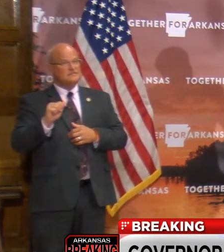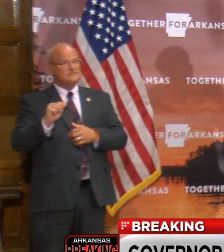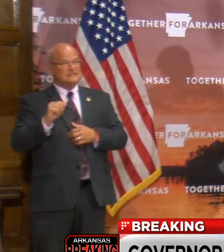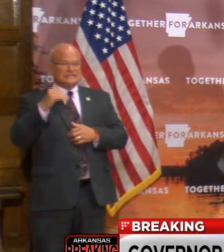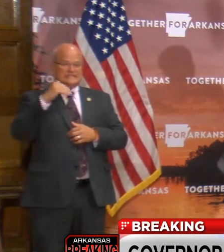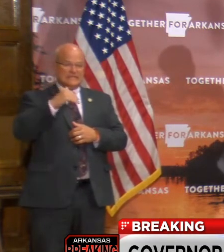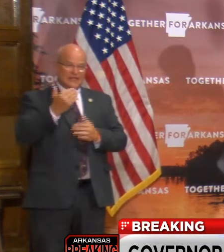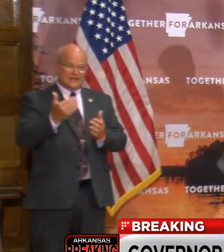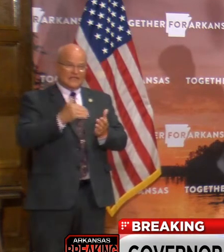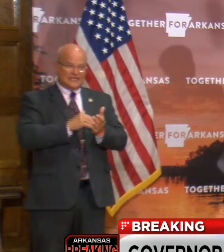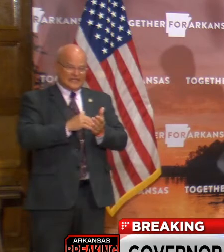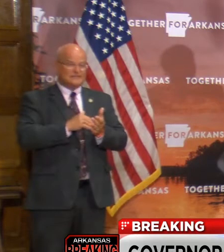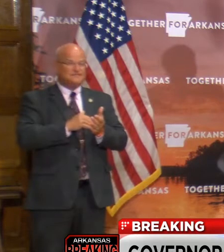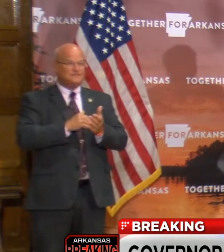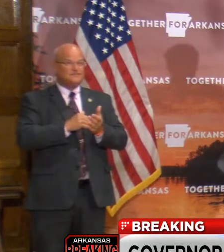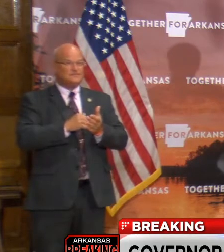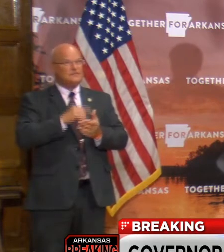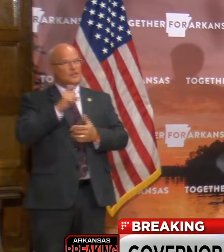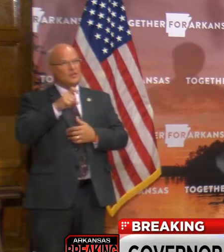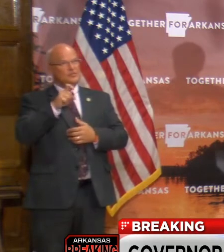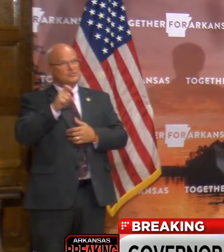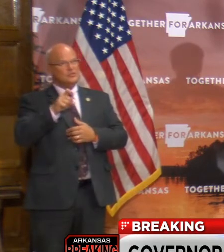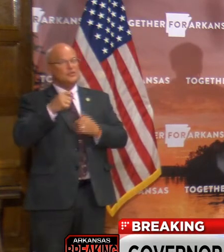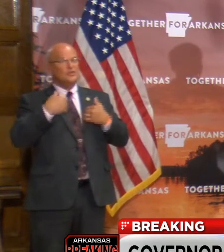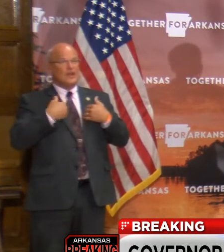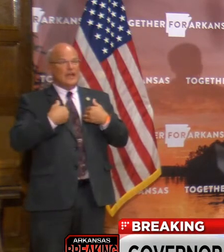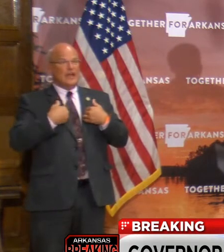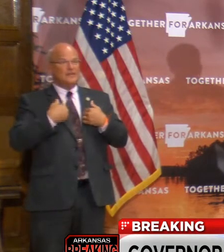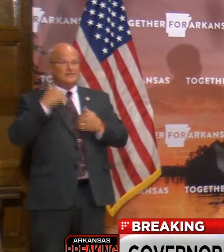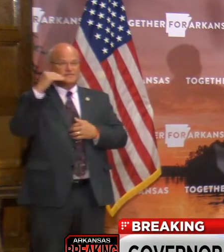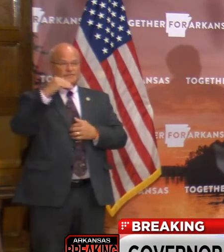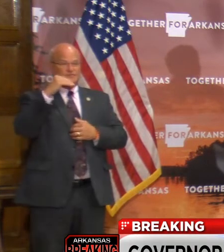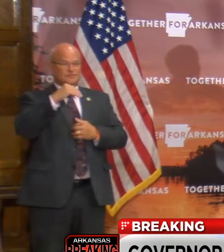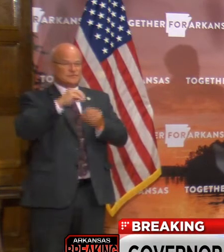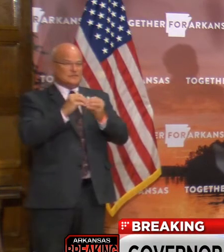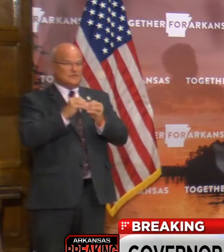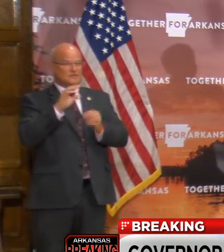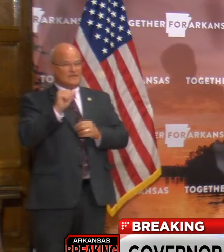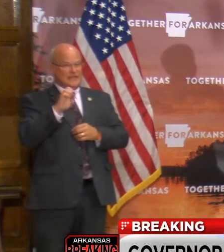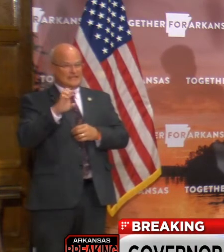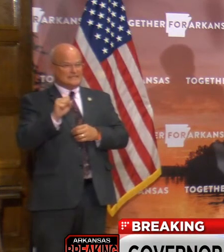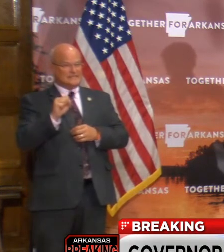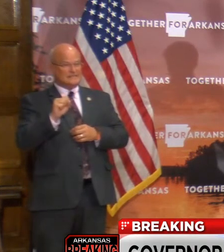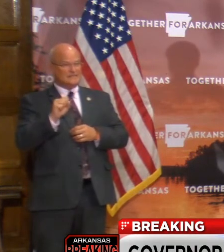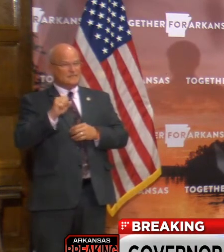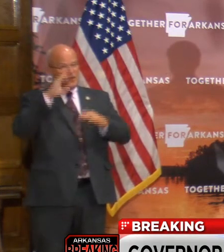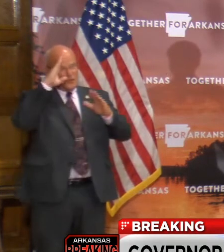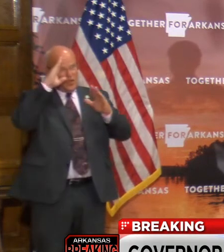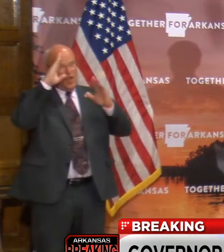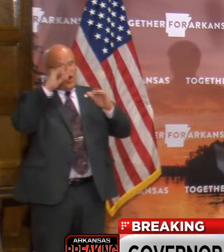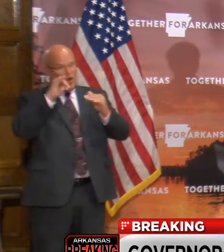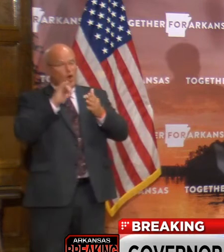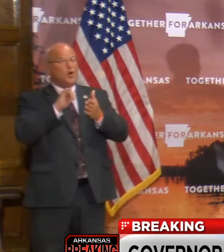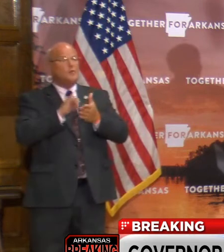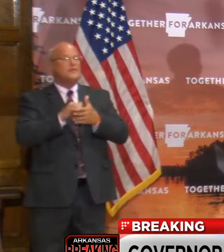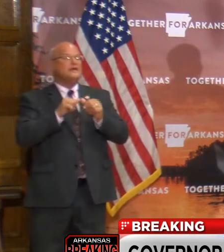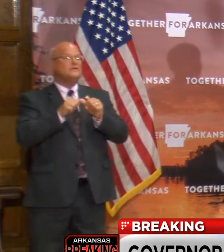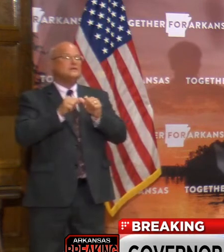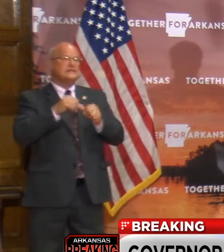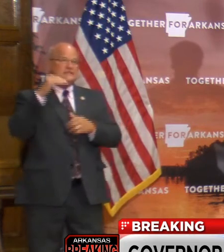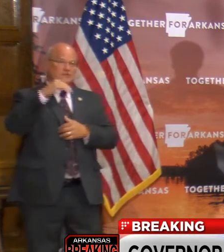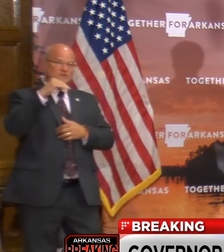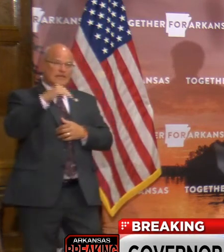down again, which is where it should go whenever you're having a declining number in cases. We hope that that trend can